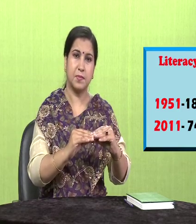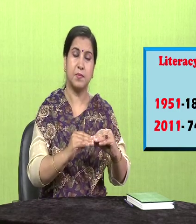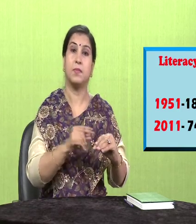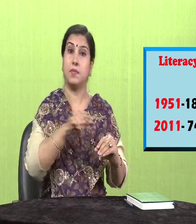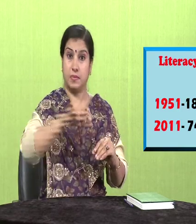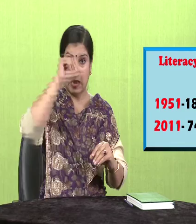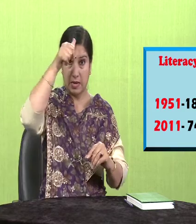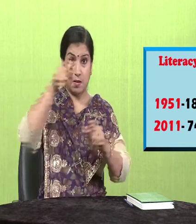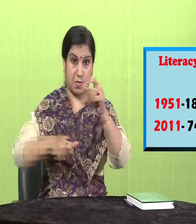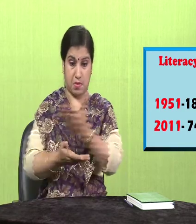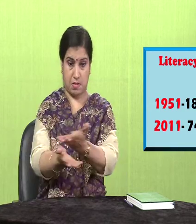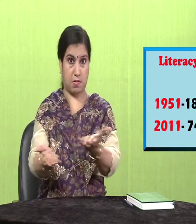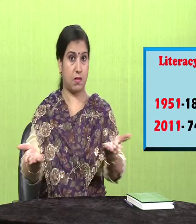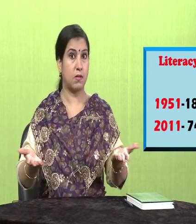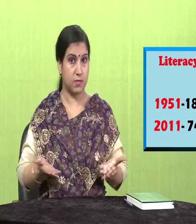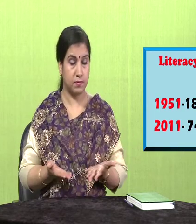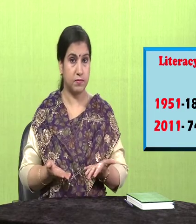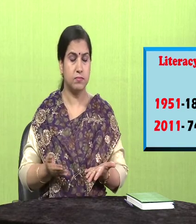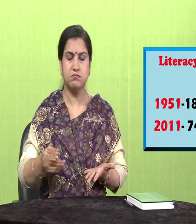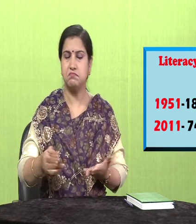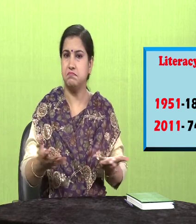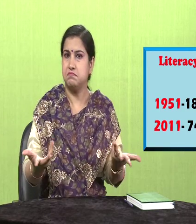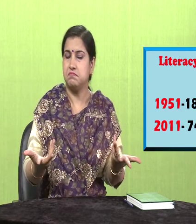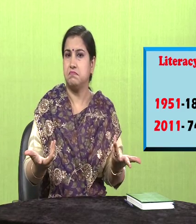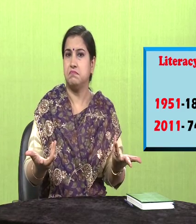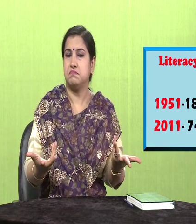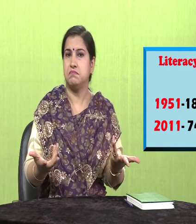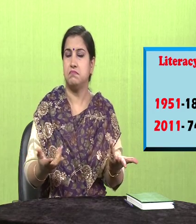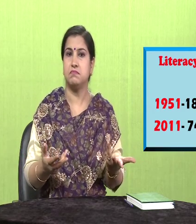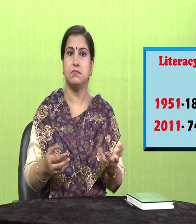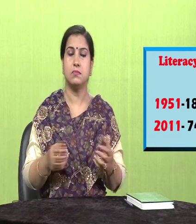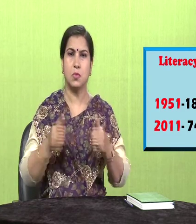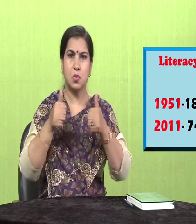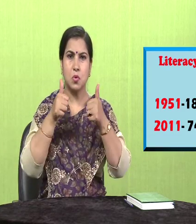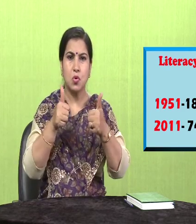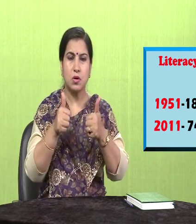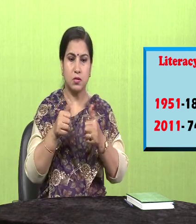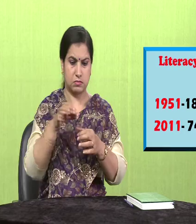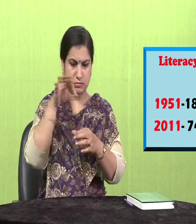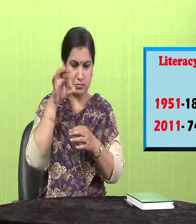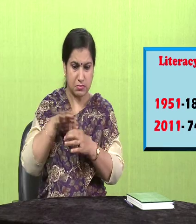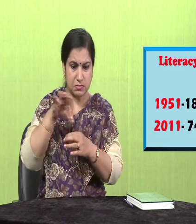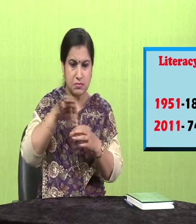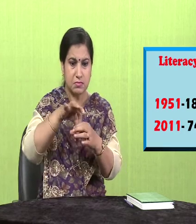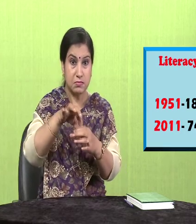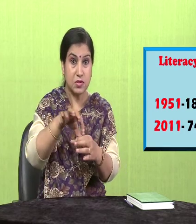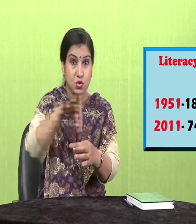Indian people will not be able to choose good candidates during elections.